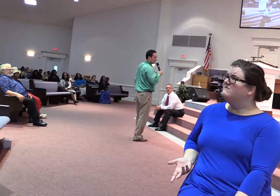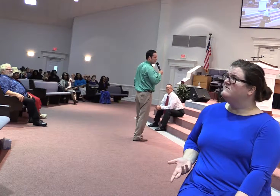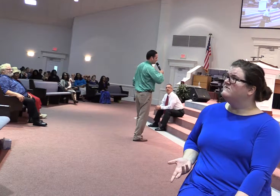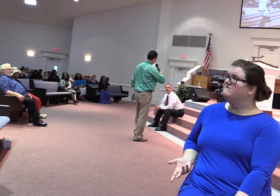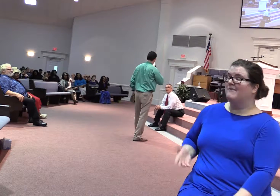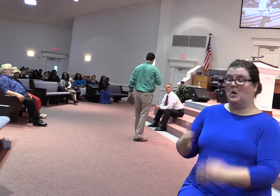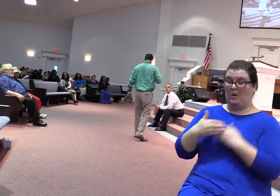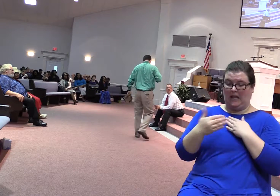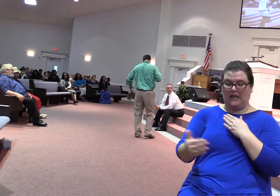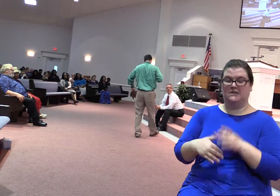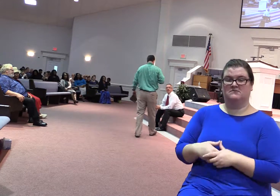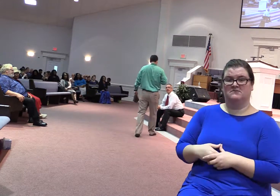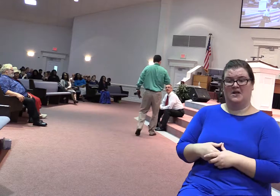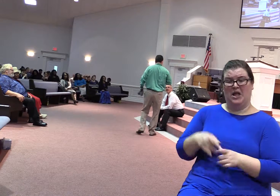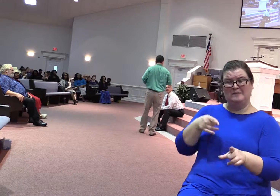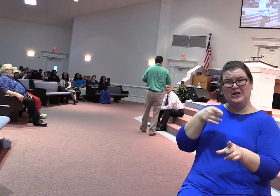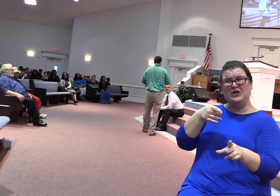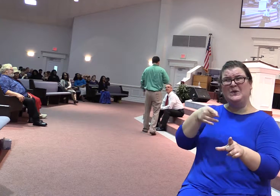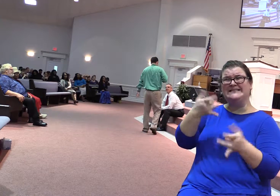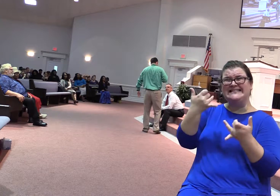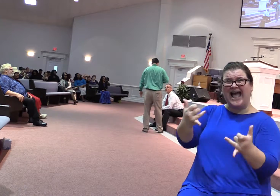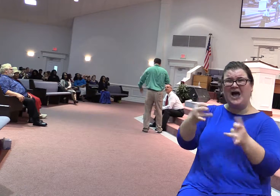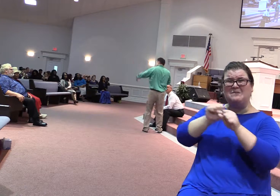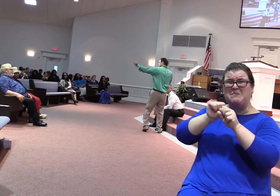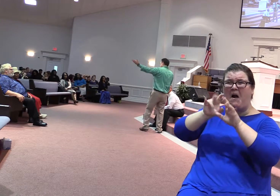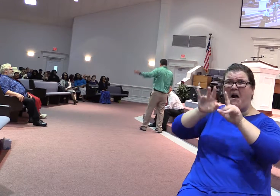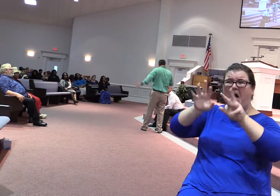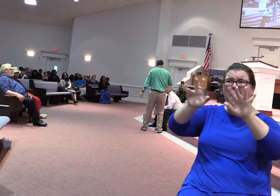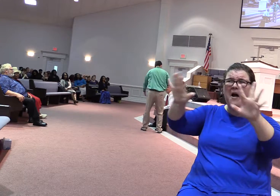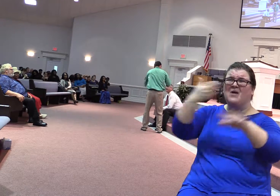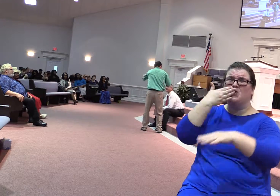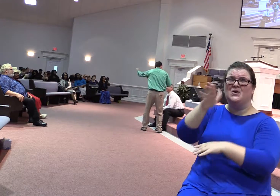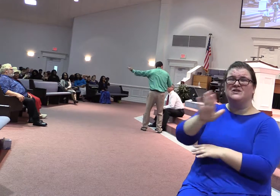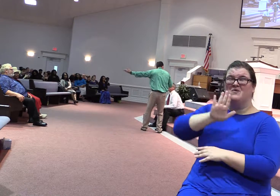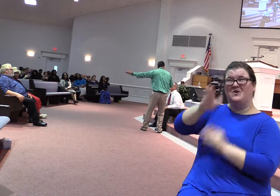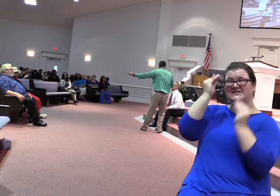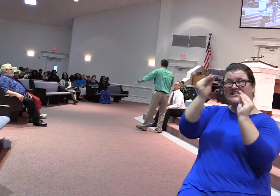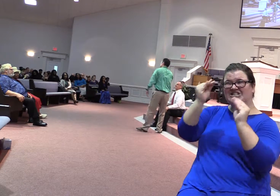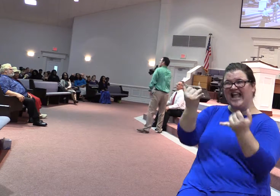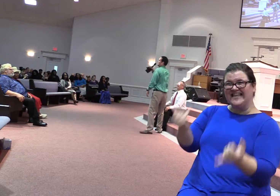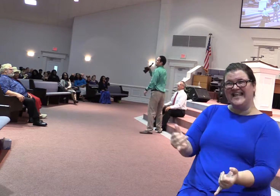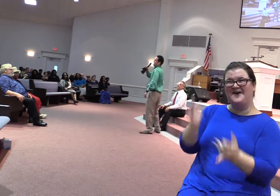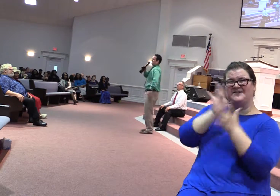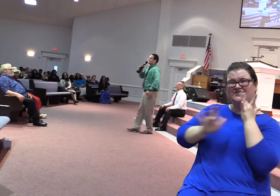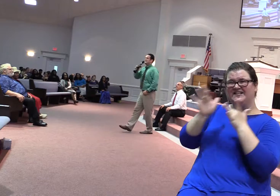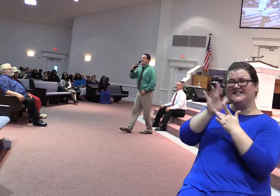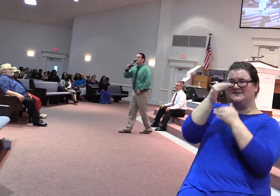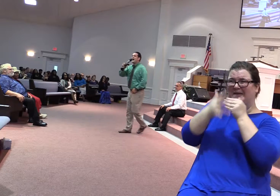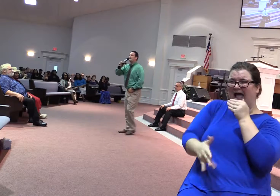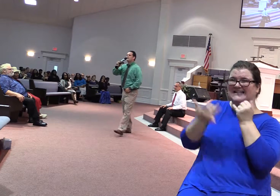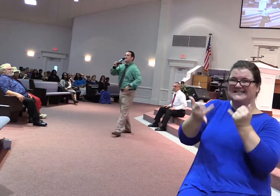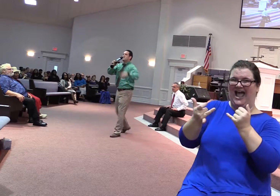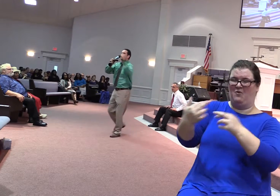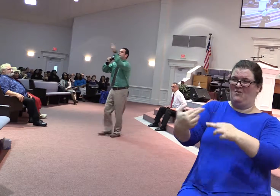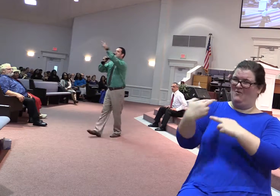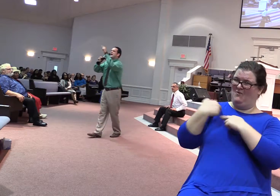Go ahead. And behold, you filled Jerusalem with your doctrine and intend to bring this man's blood upon us. See, that's what